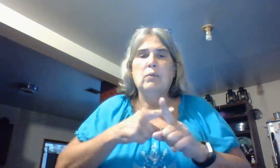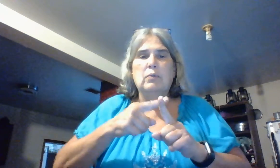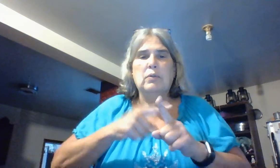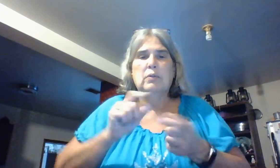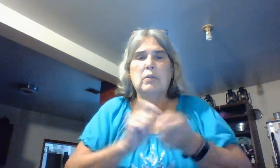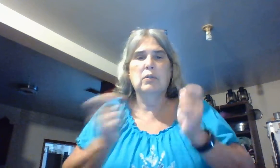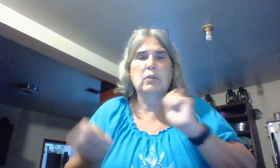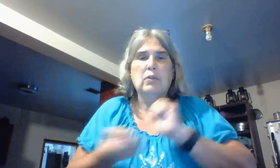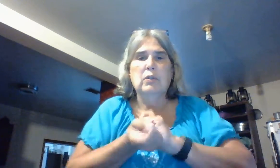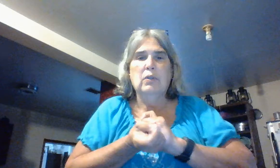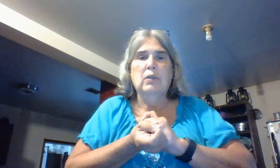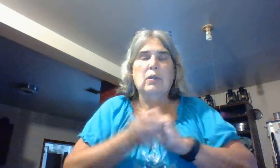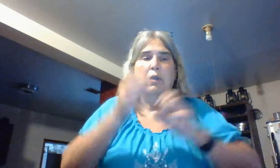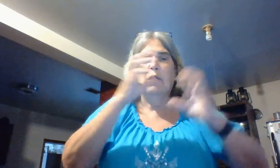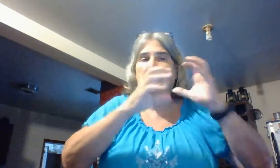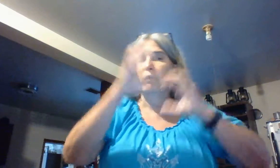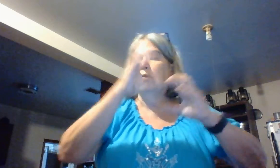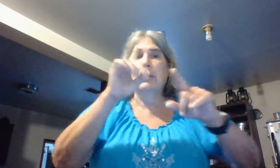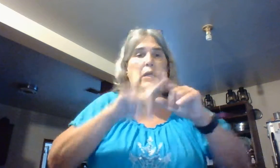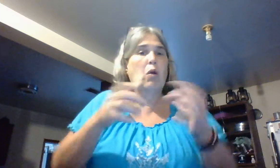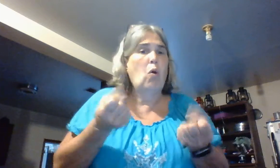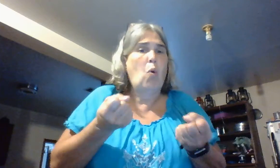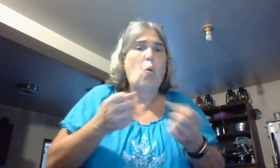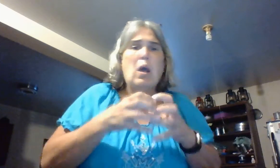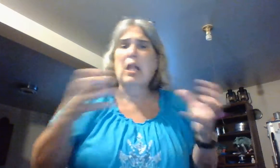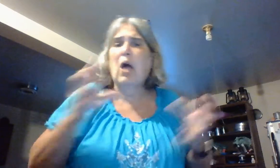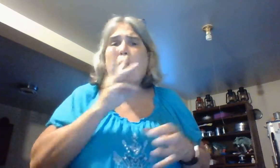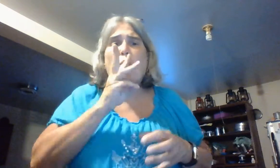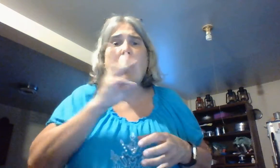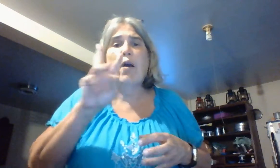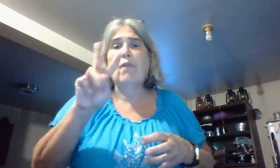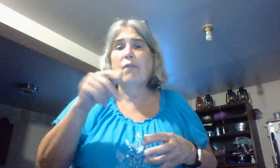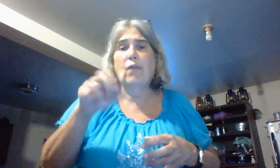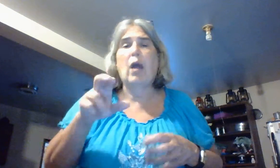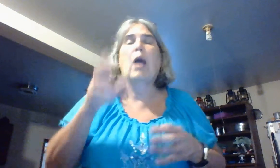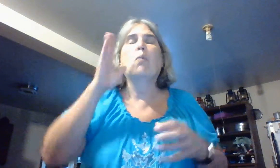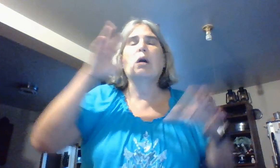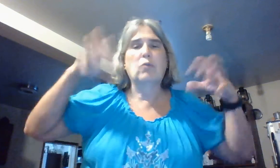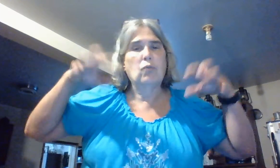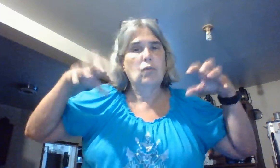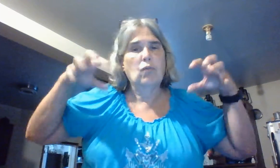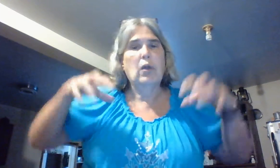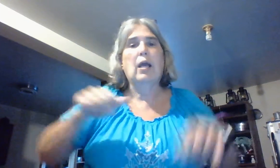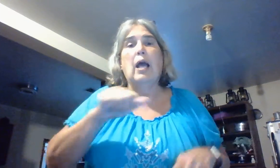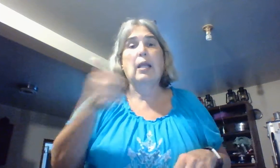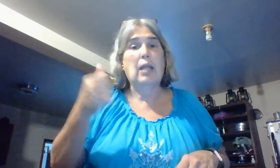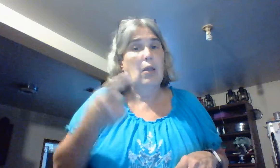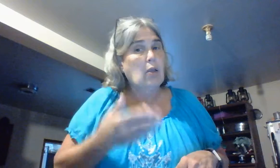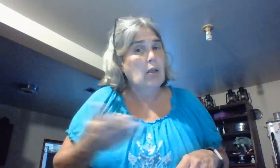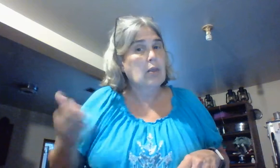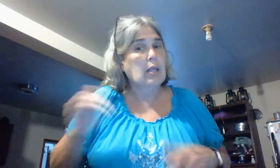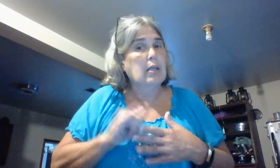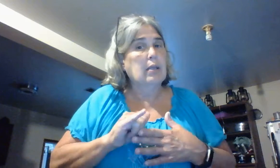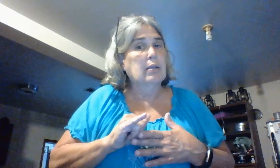a cloud can't hold as much water vapor, and then it rains. Another thing to use to describe